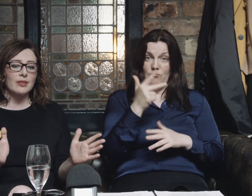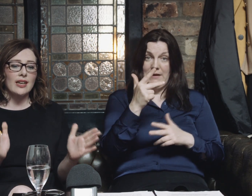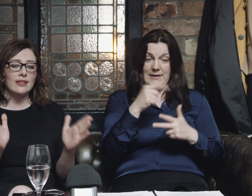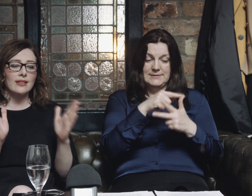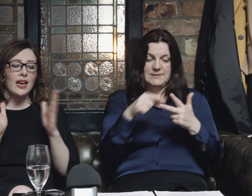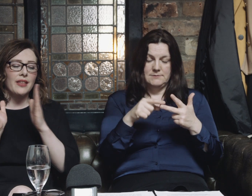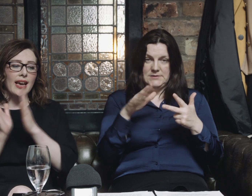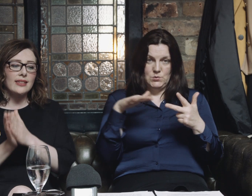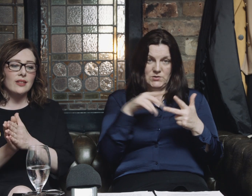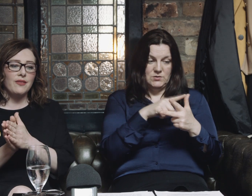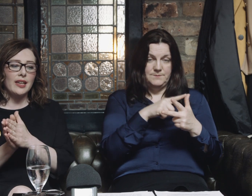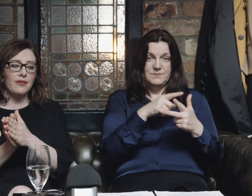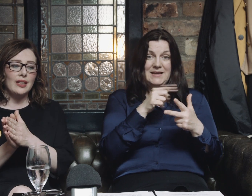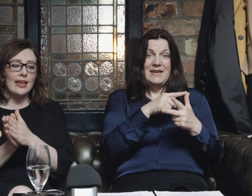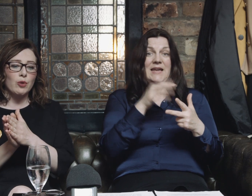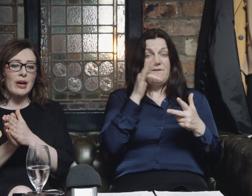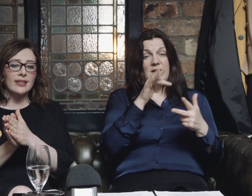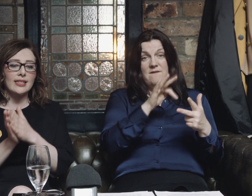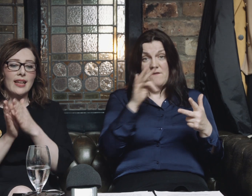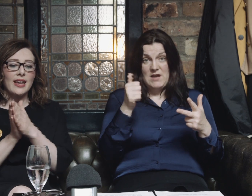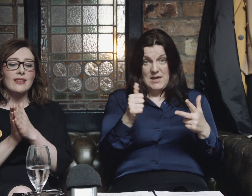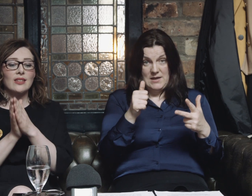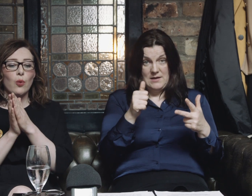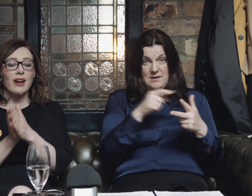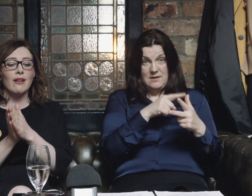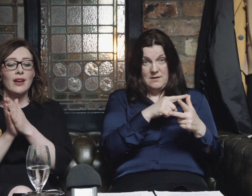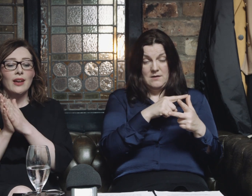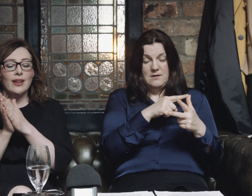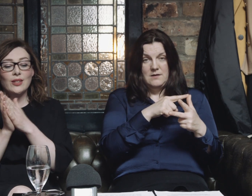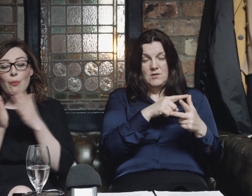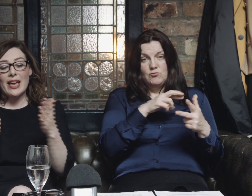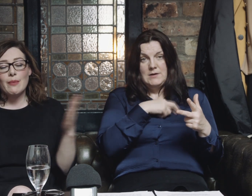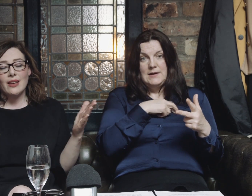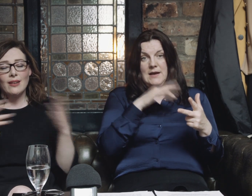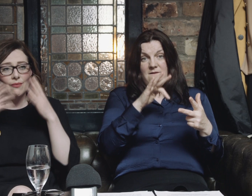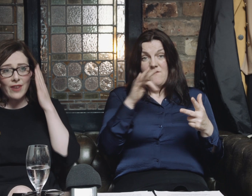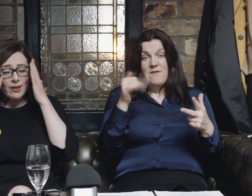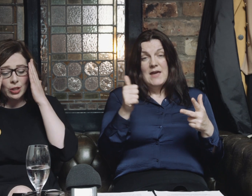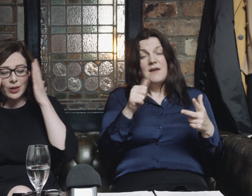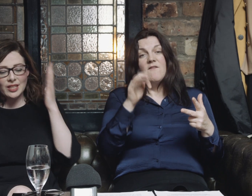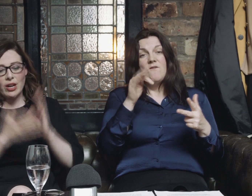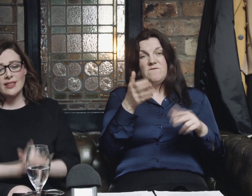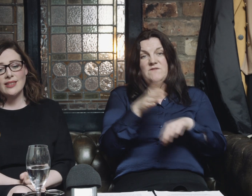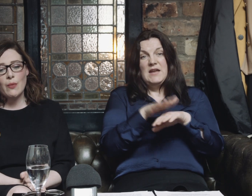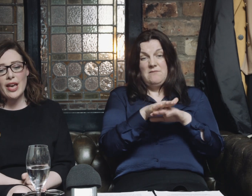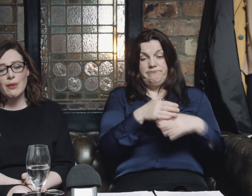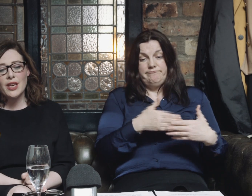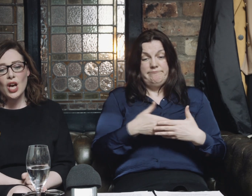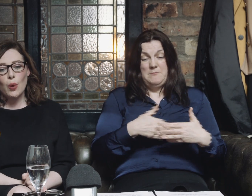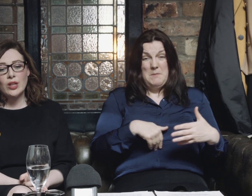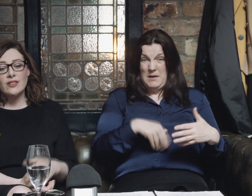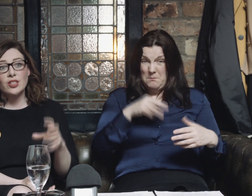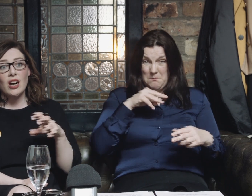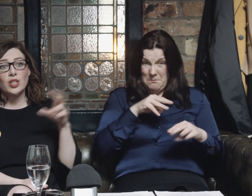exceptional circumstances: the cases of fatal fetal abnormality, and that is where the baby, very much wanted pregnancies, the